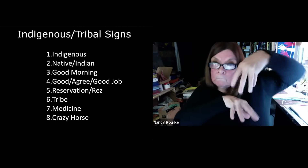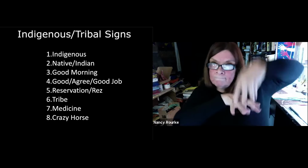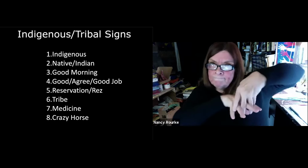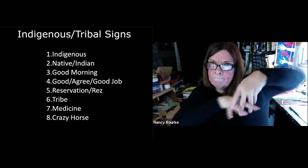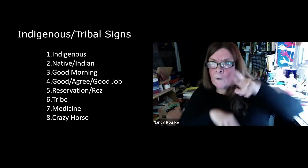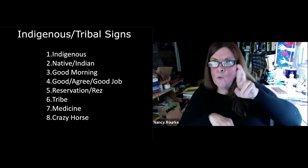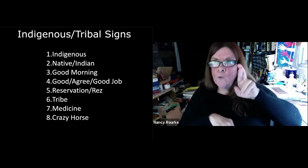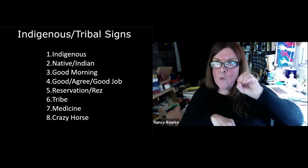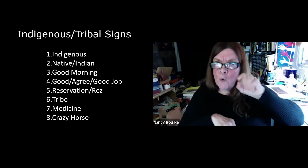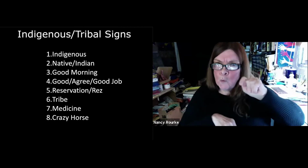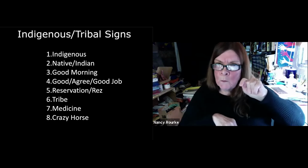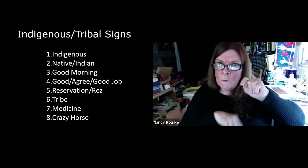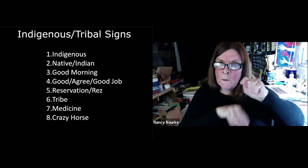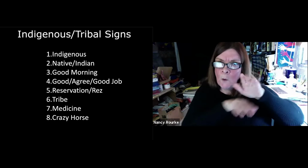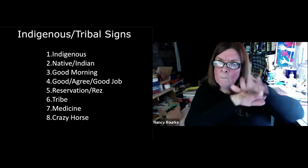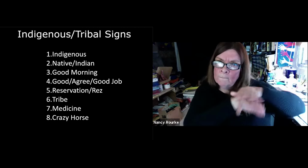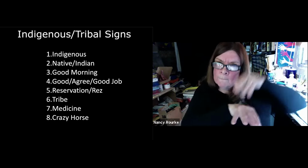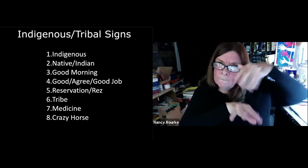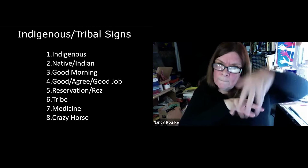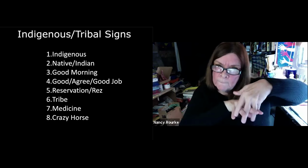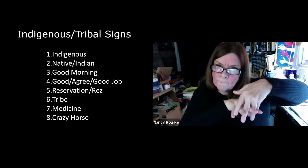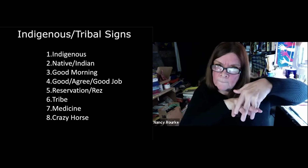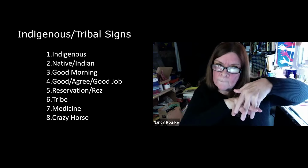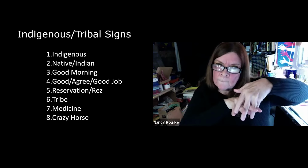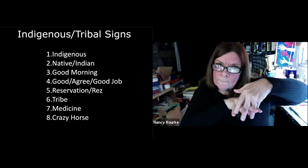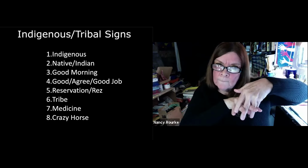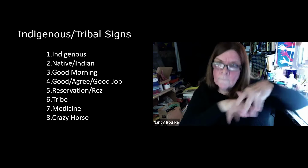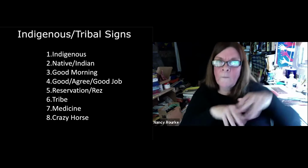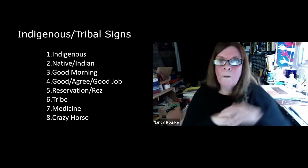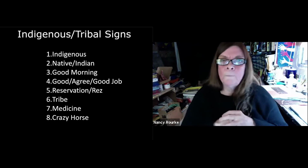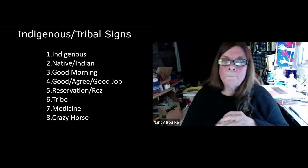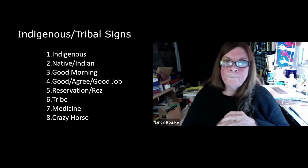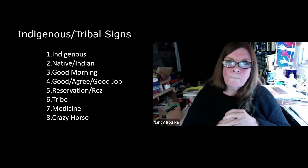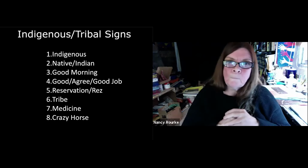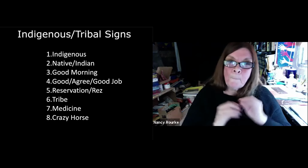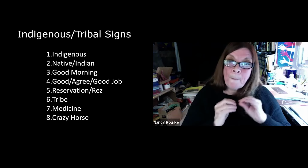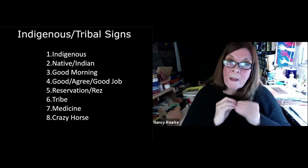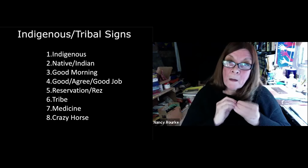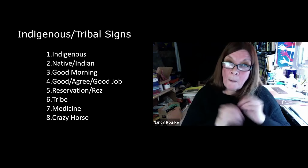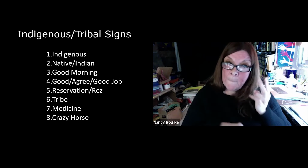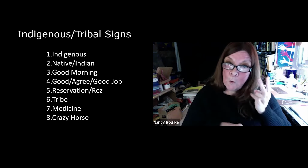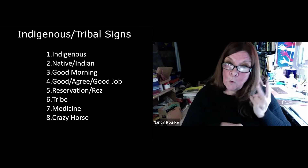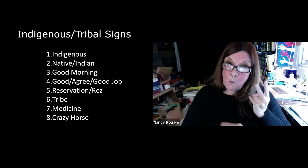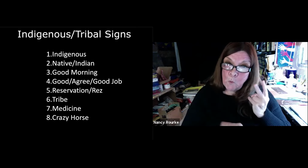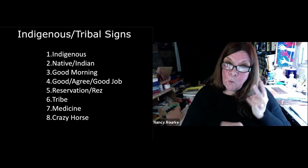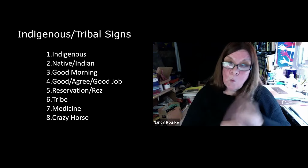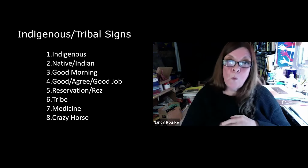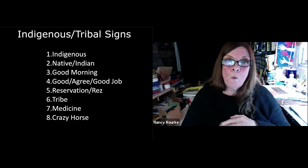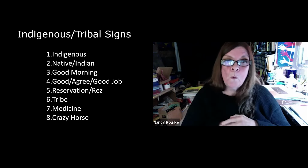Mother Earth. The four fingers sinking into the other fingers represent the rootedness.